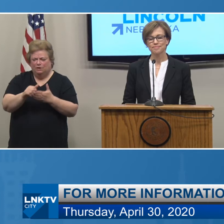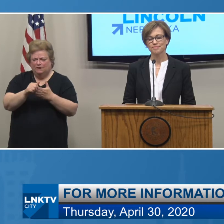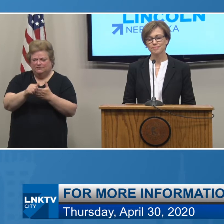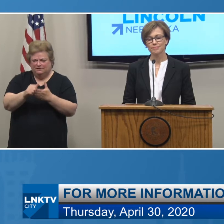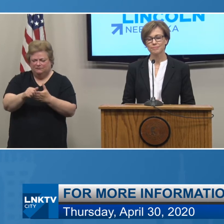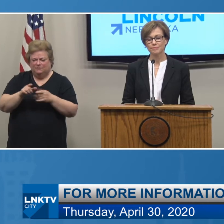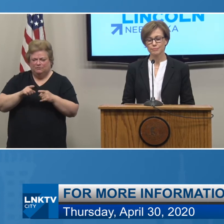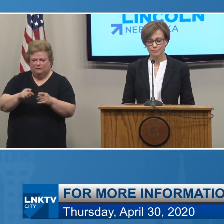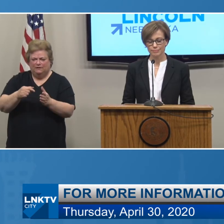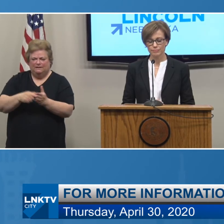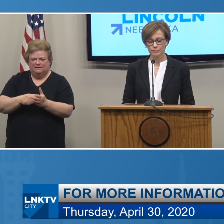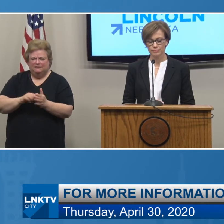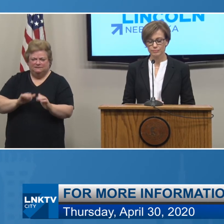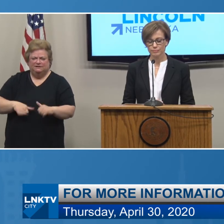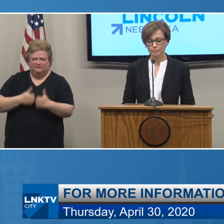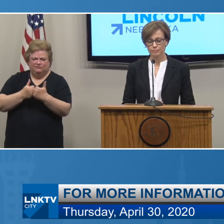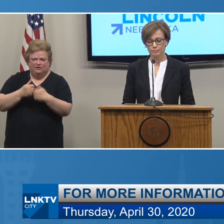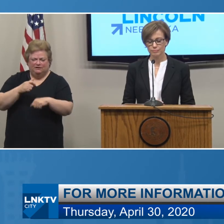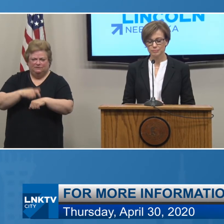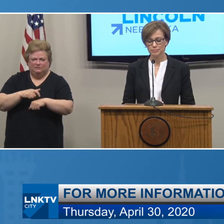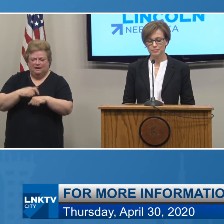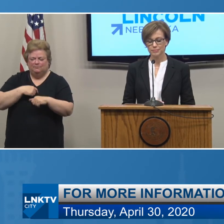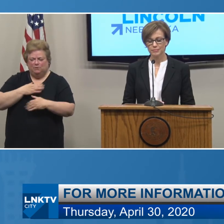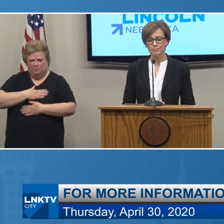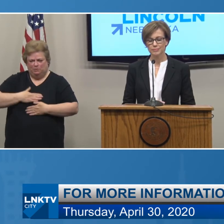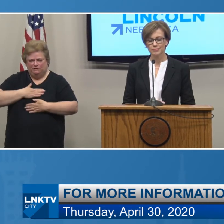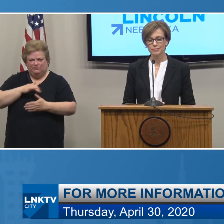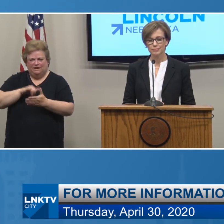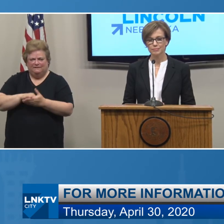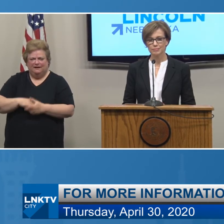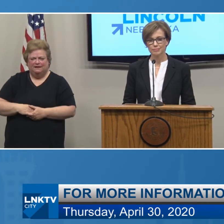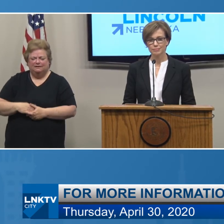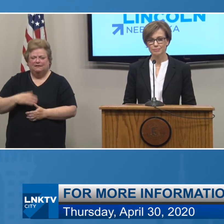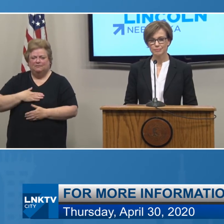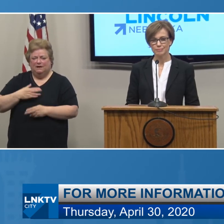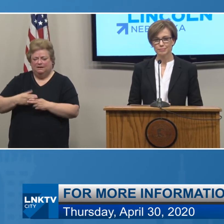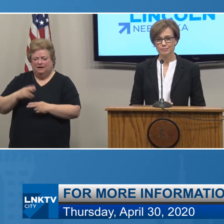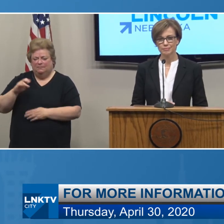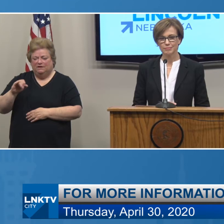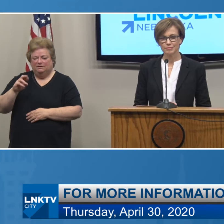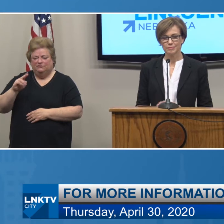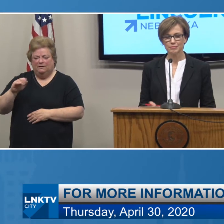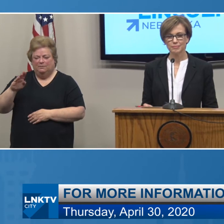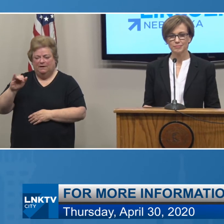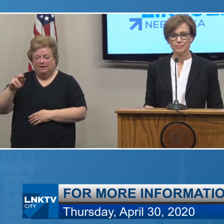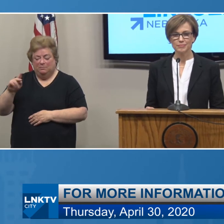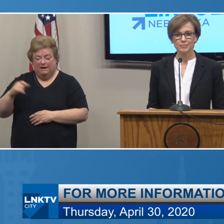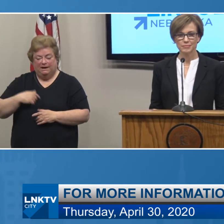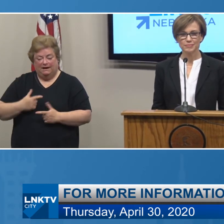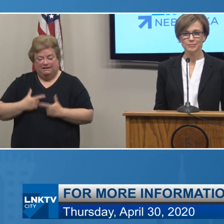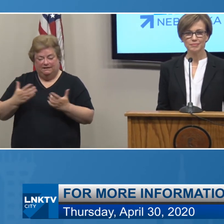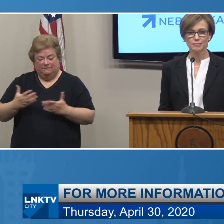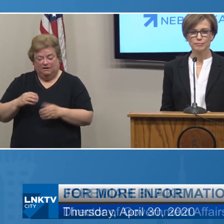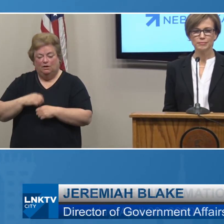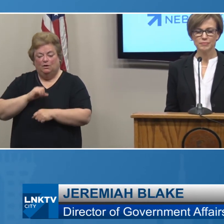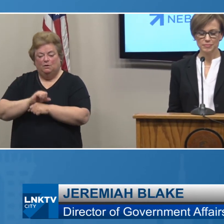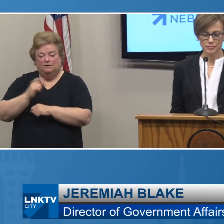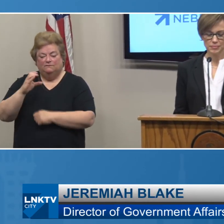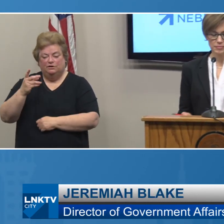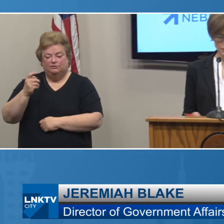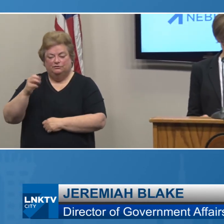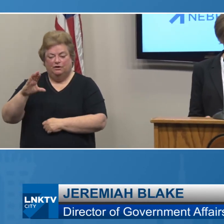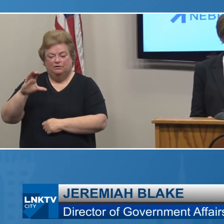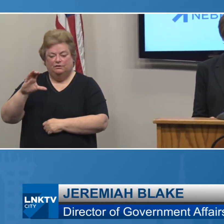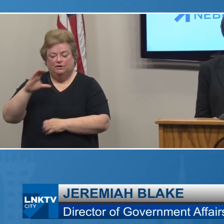this very challenging time. We really appreciate that. So again, my name is Jeremiah Blakey. I live here in Lincoln, working for Charter